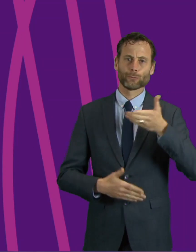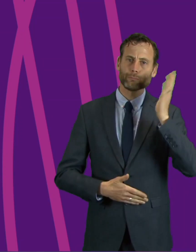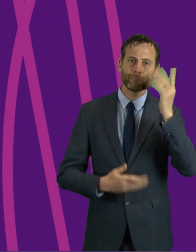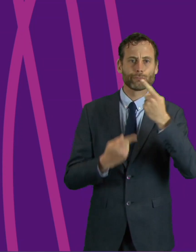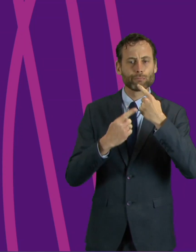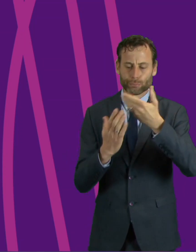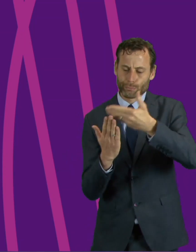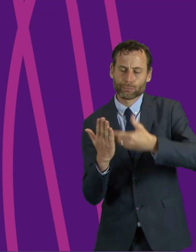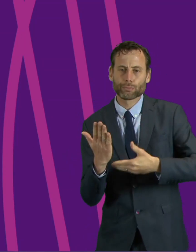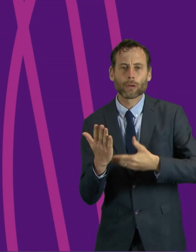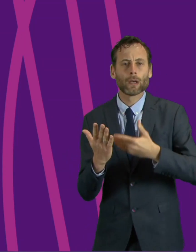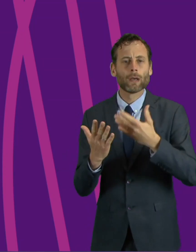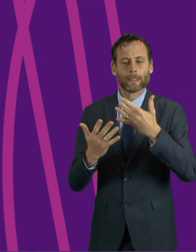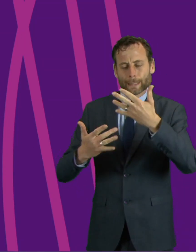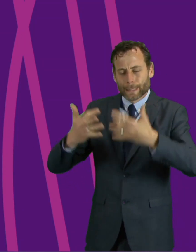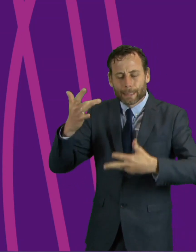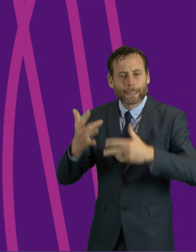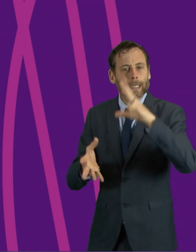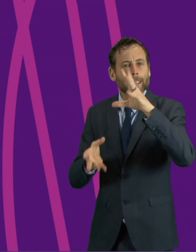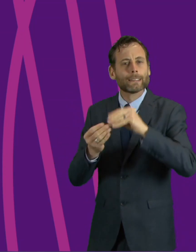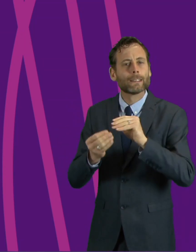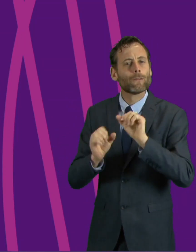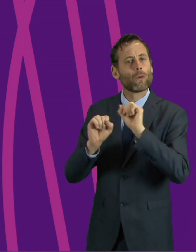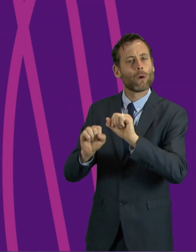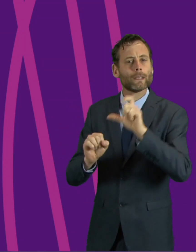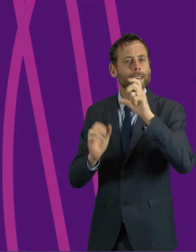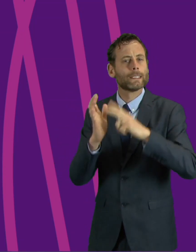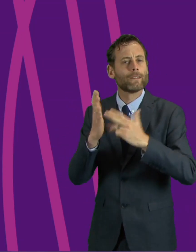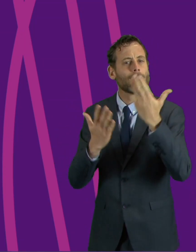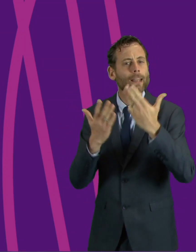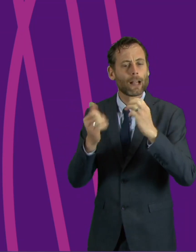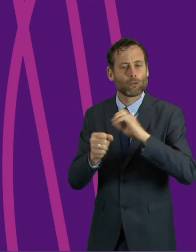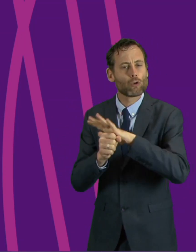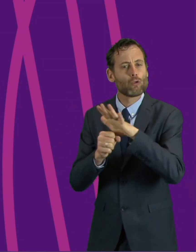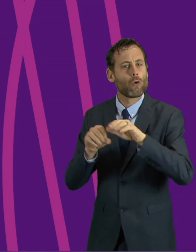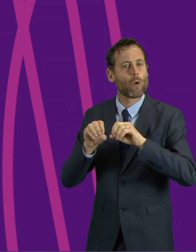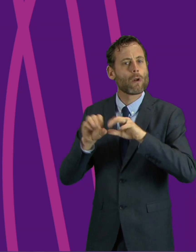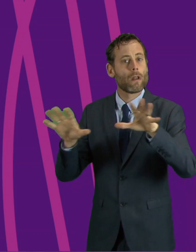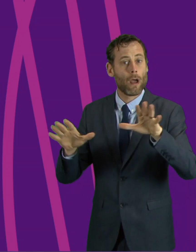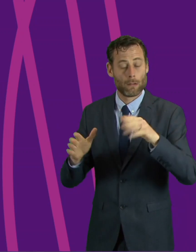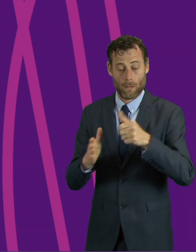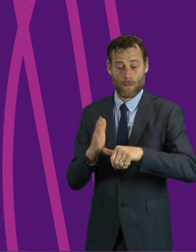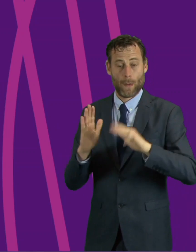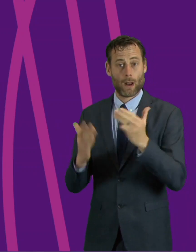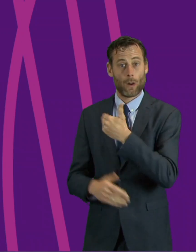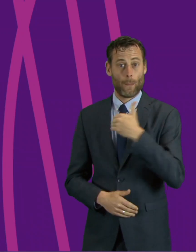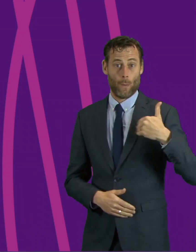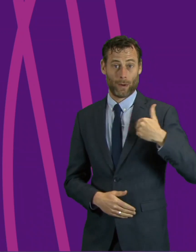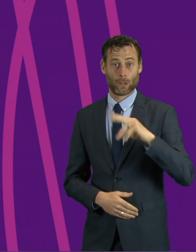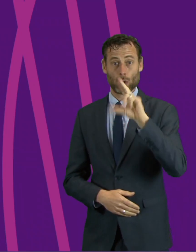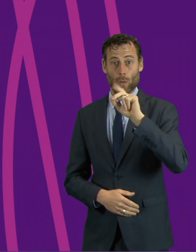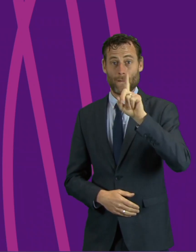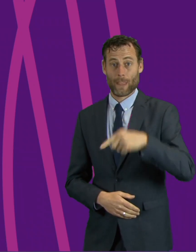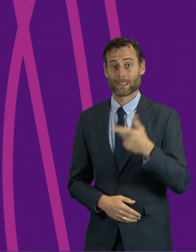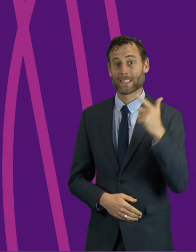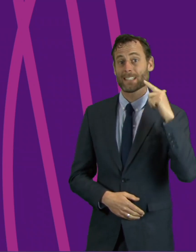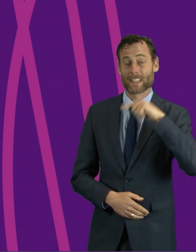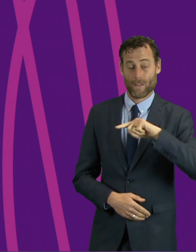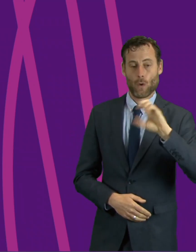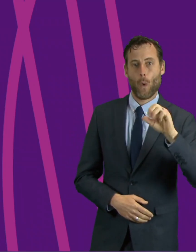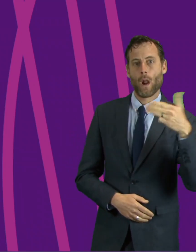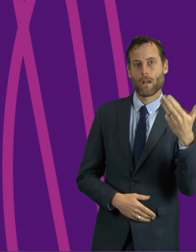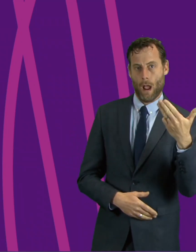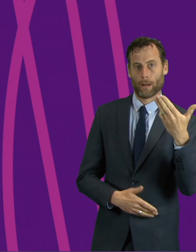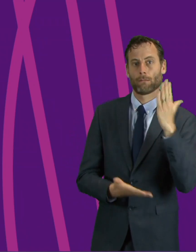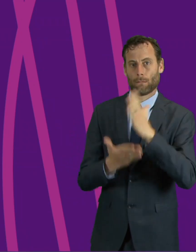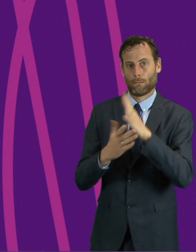key statistics in relation to COVID-19. As at 9 o'clock this morning, there have been 12,709 positive cases